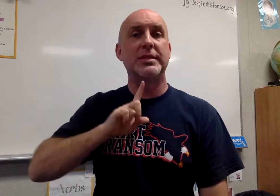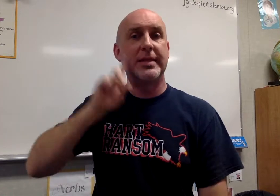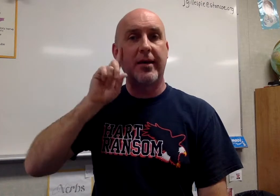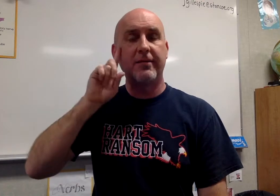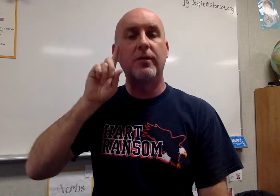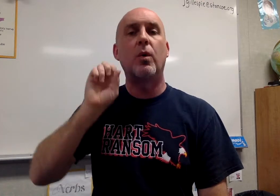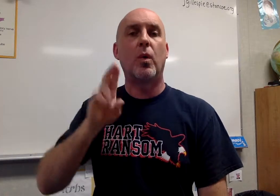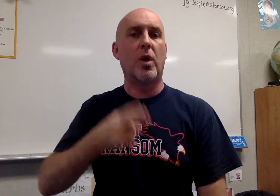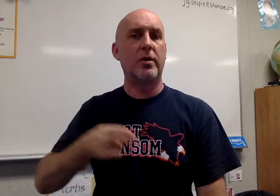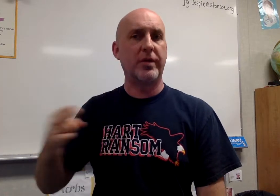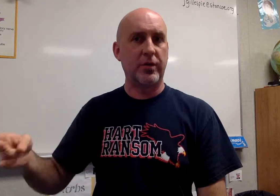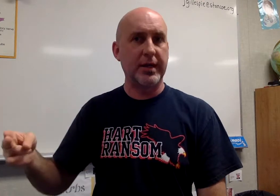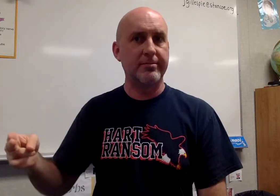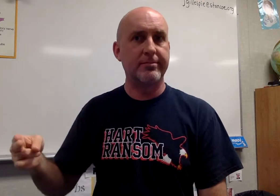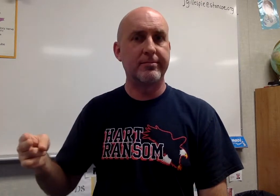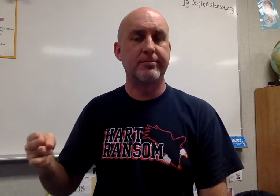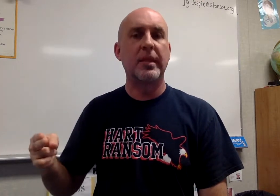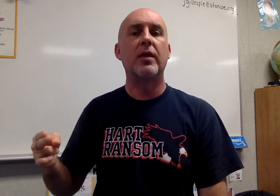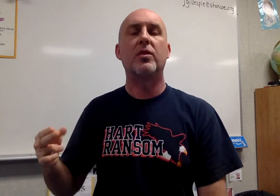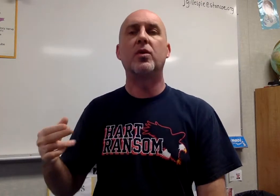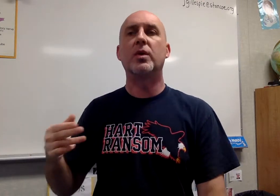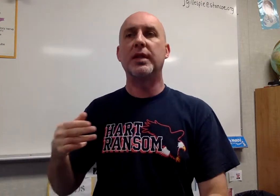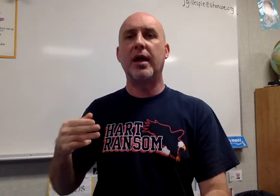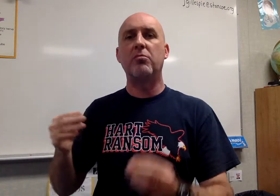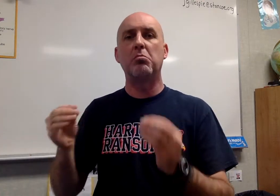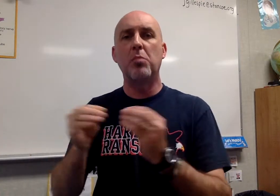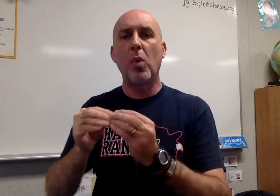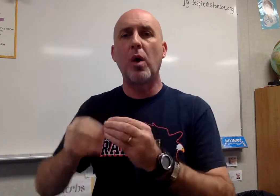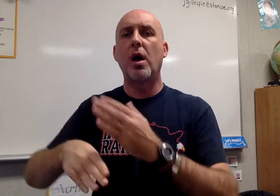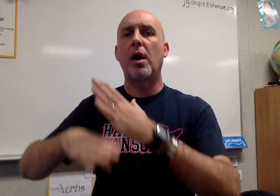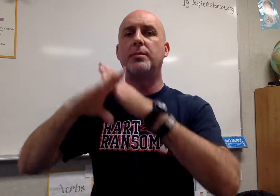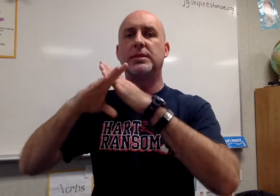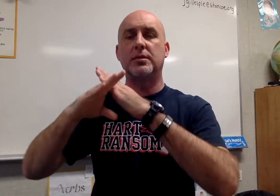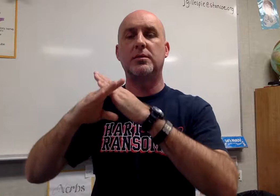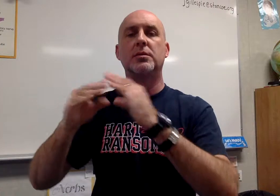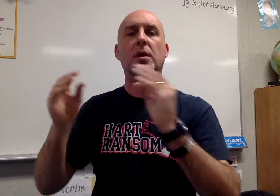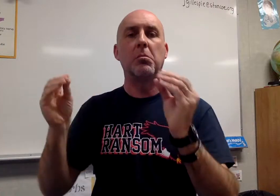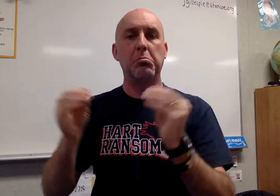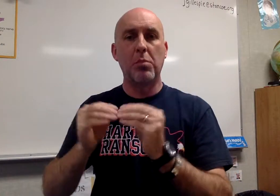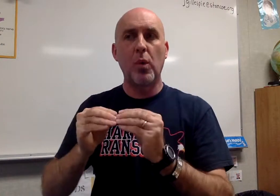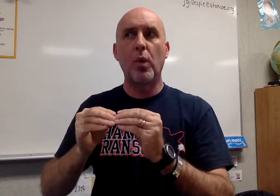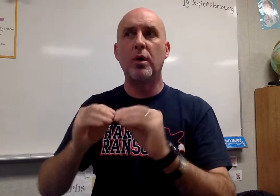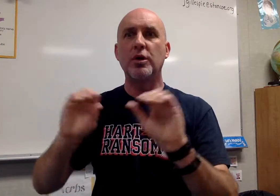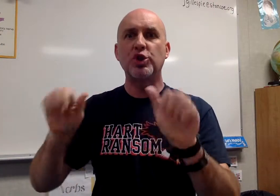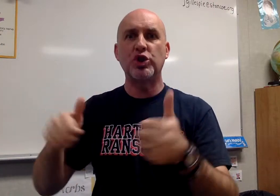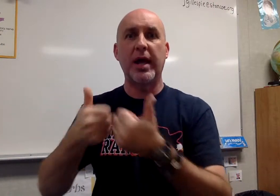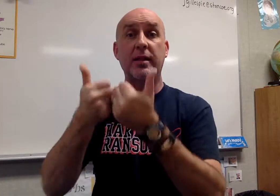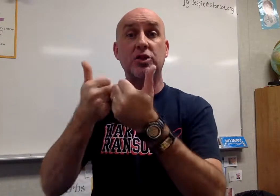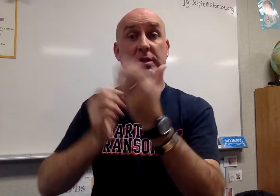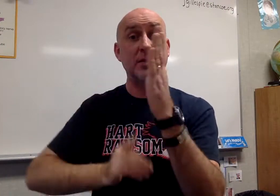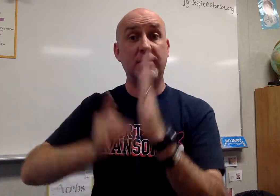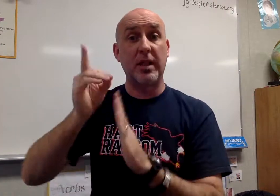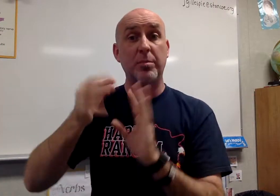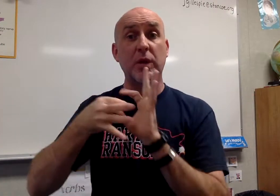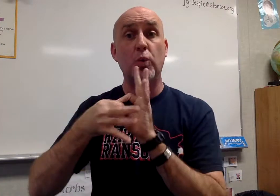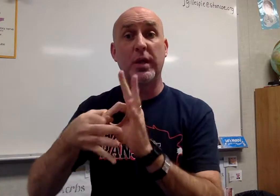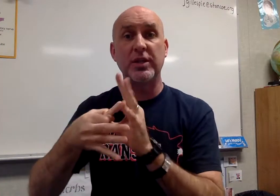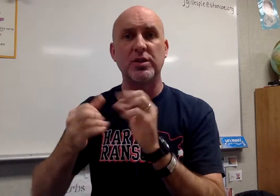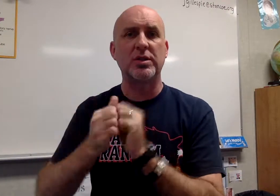deaf or hard of hearing. They're going to have more obstacles, more challenges developing relationships